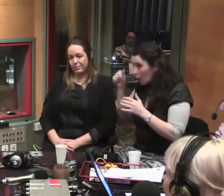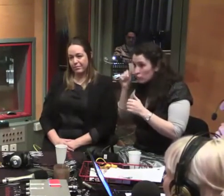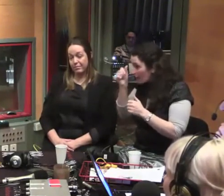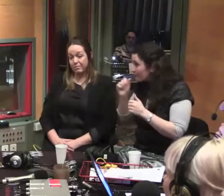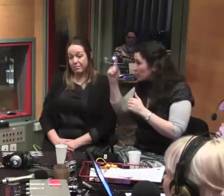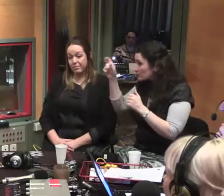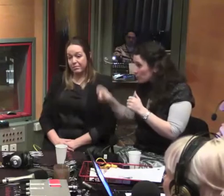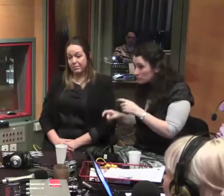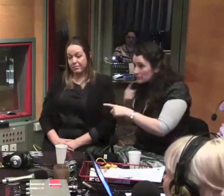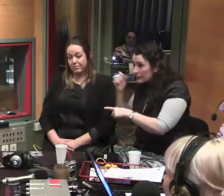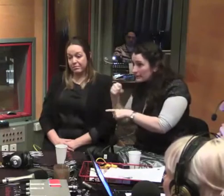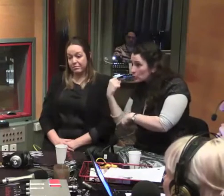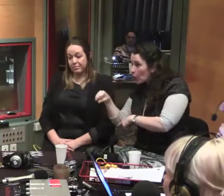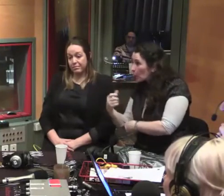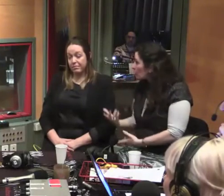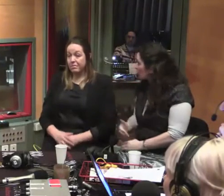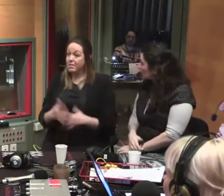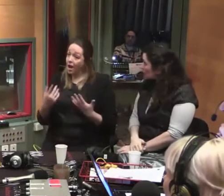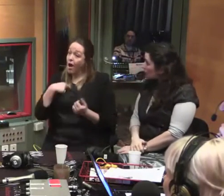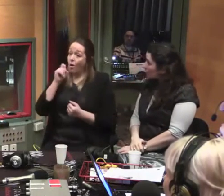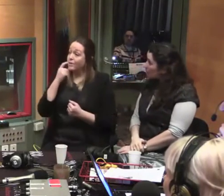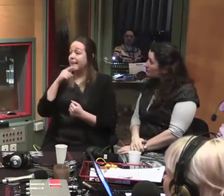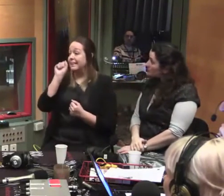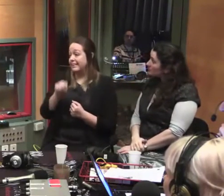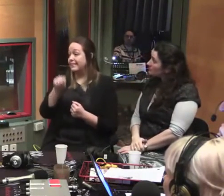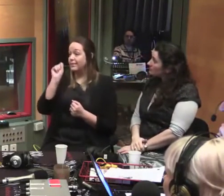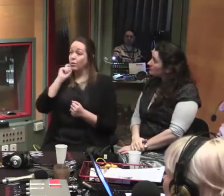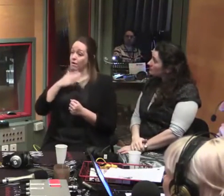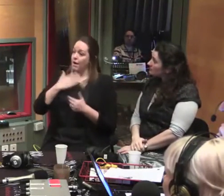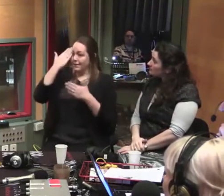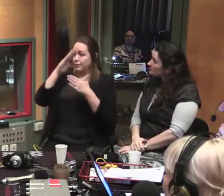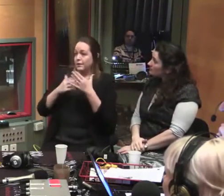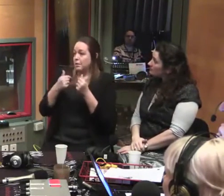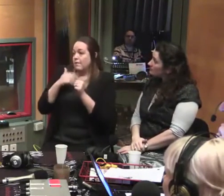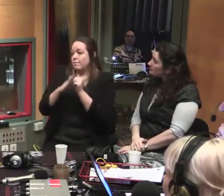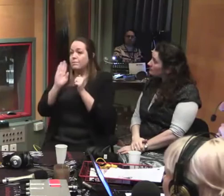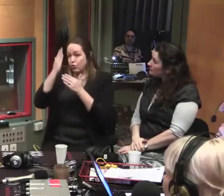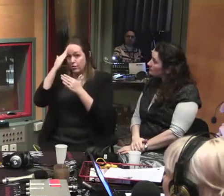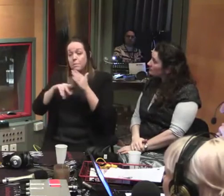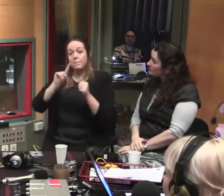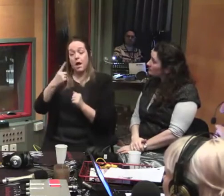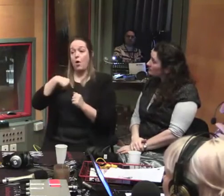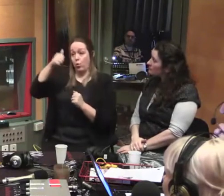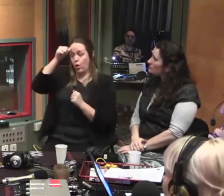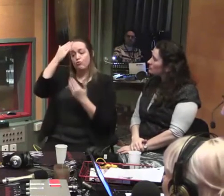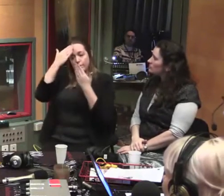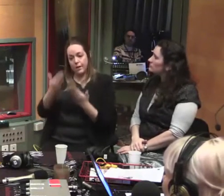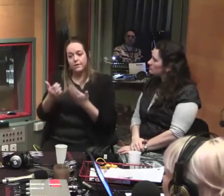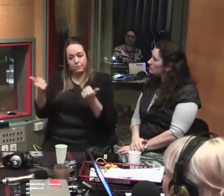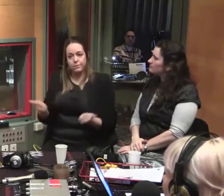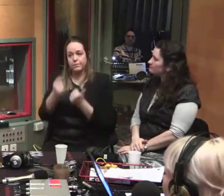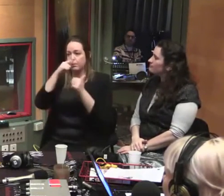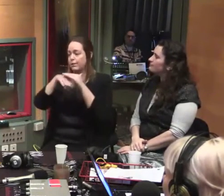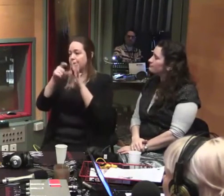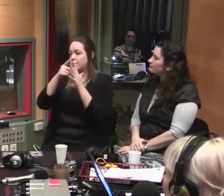would say yes, because I'd like to have that experience that I haven't had. But I know and respect many people in the disability field